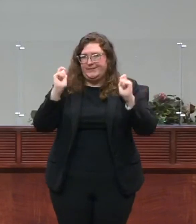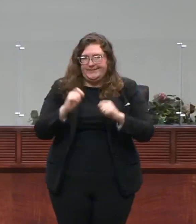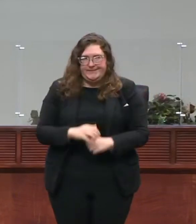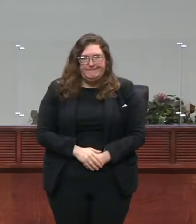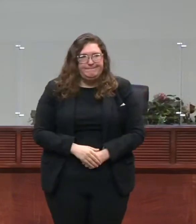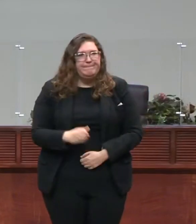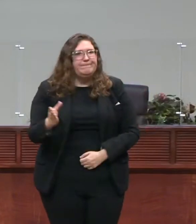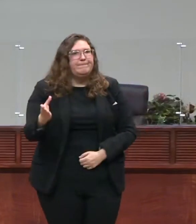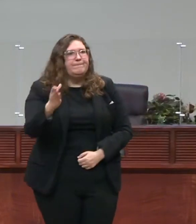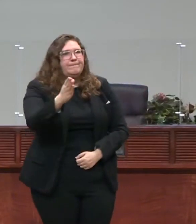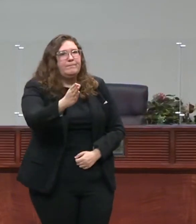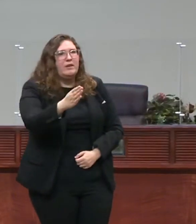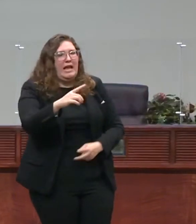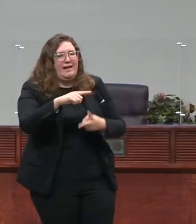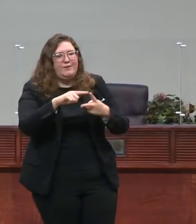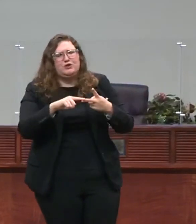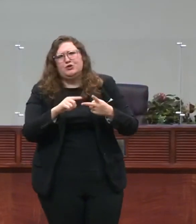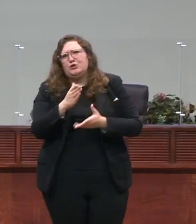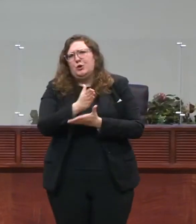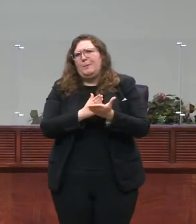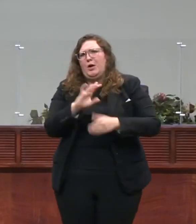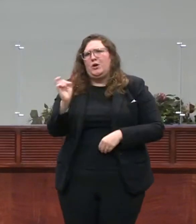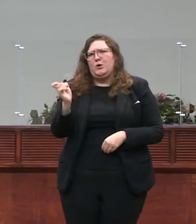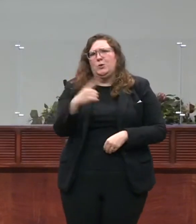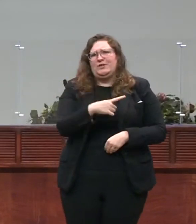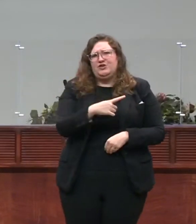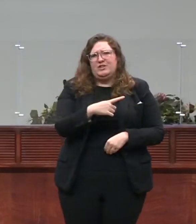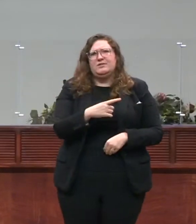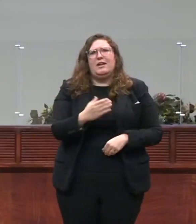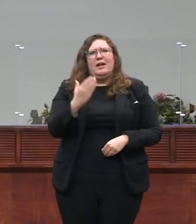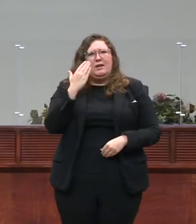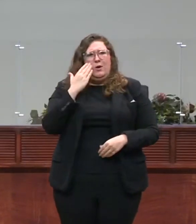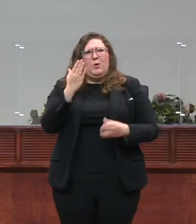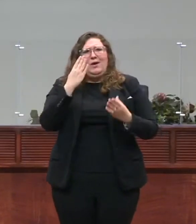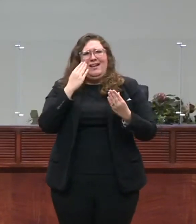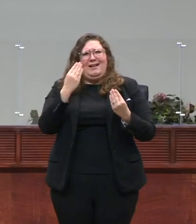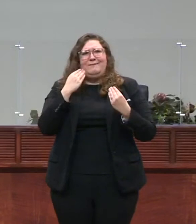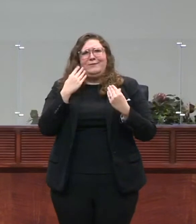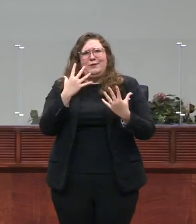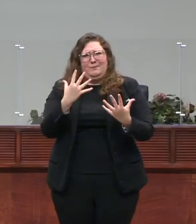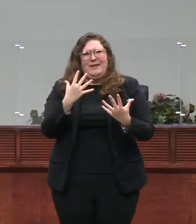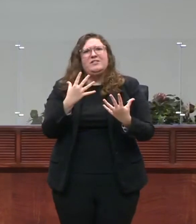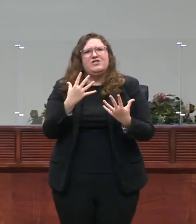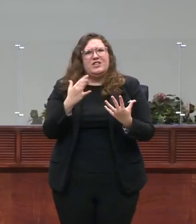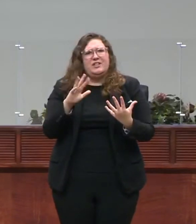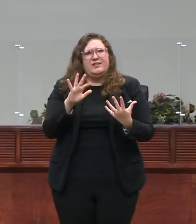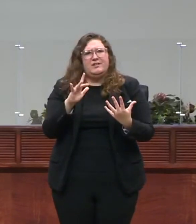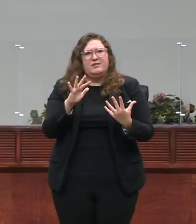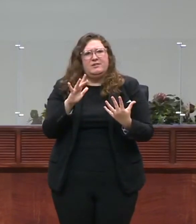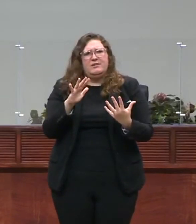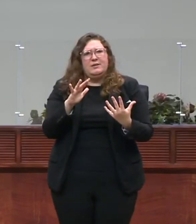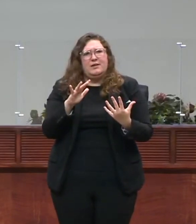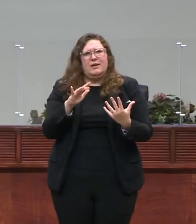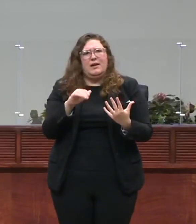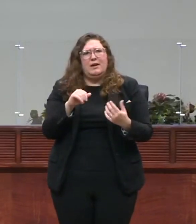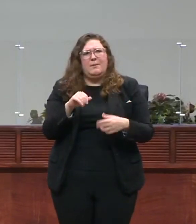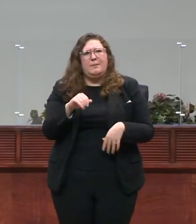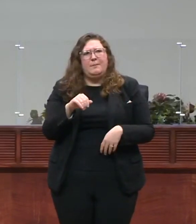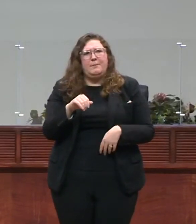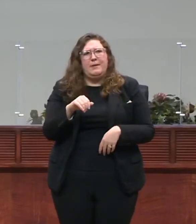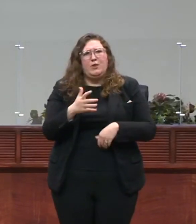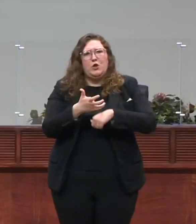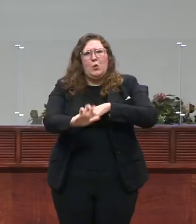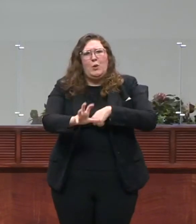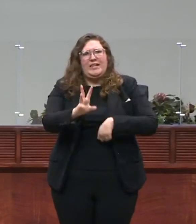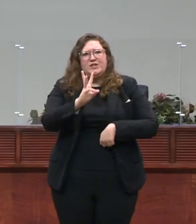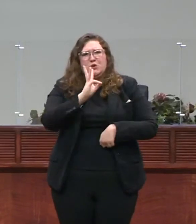I have a two-part question. I know we've been getting information from you guys on what the wastewater is showing. Is the